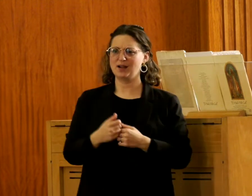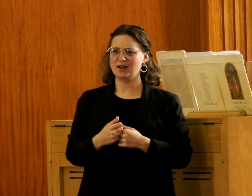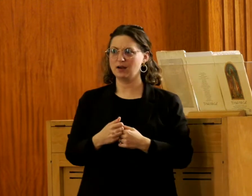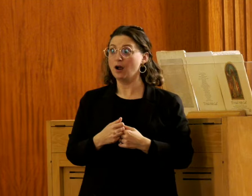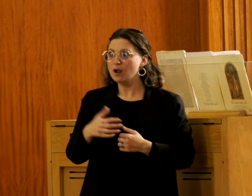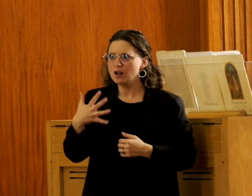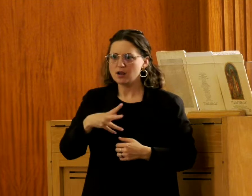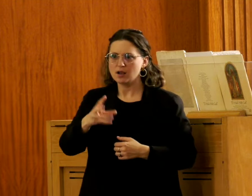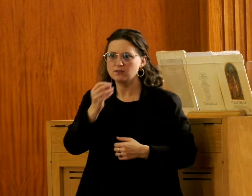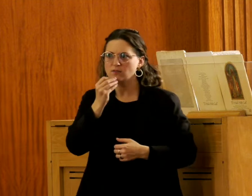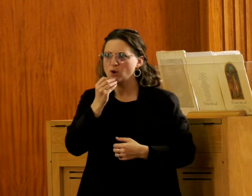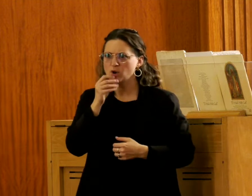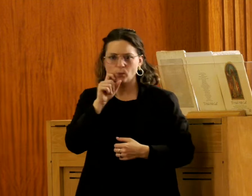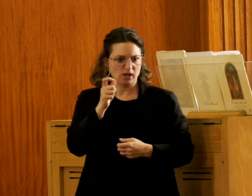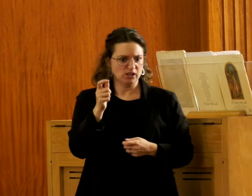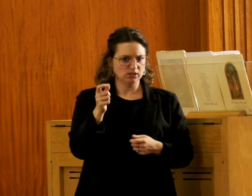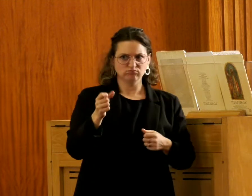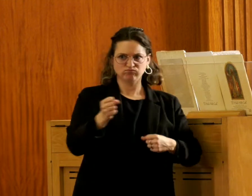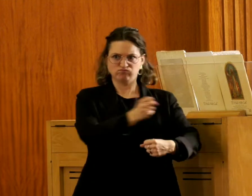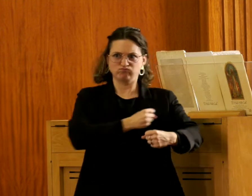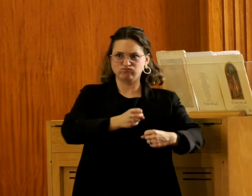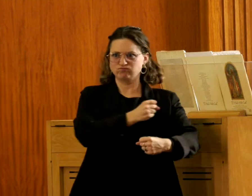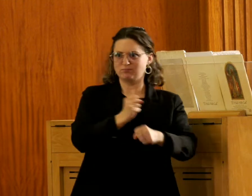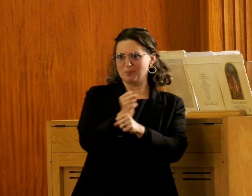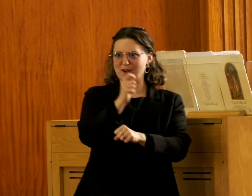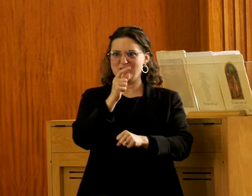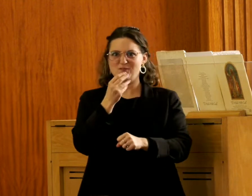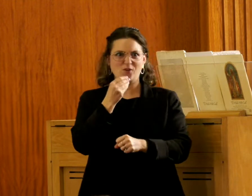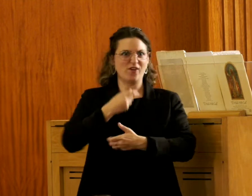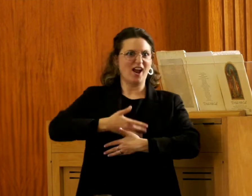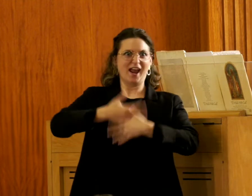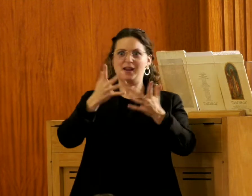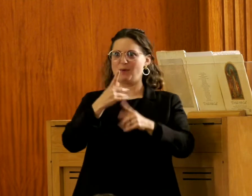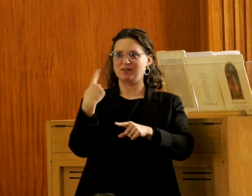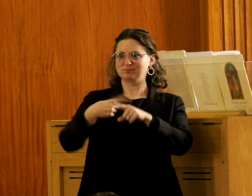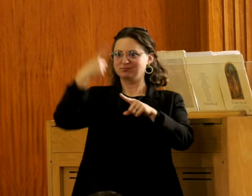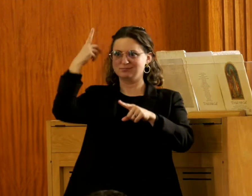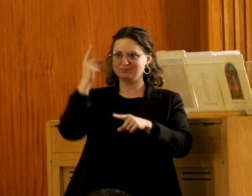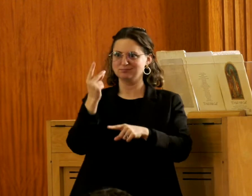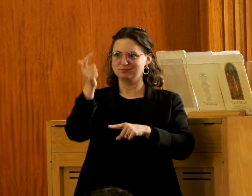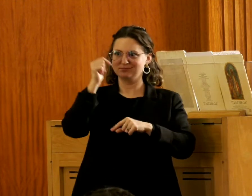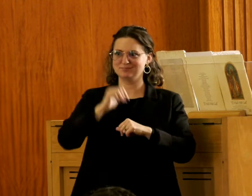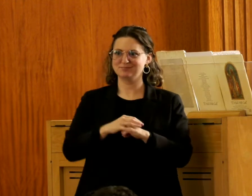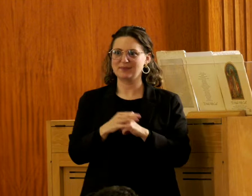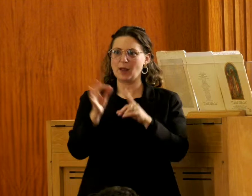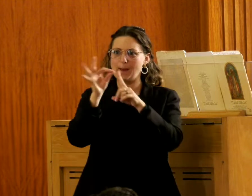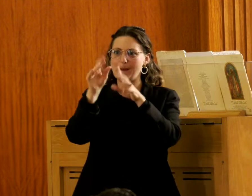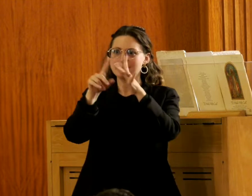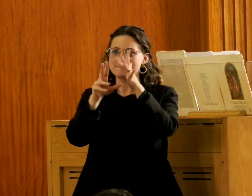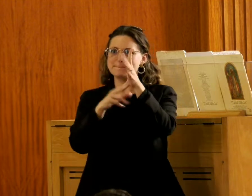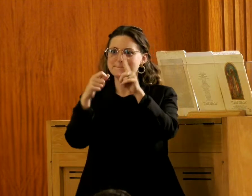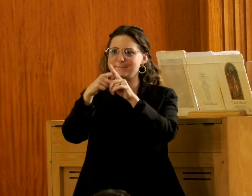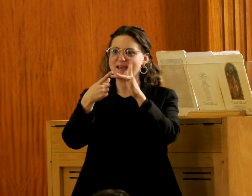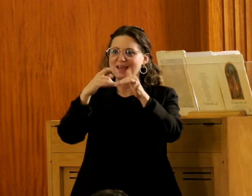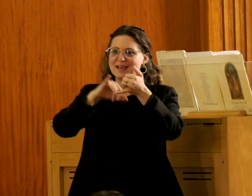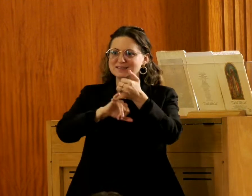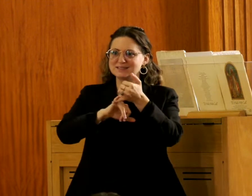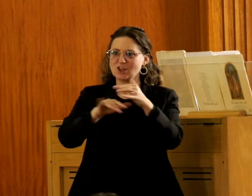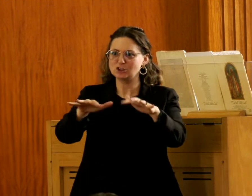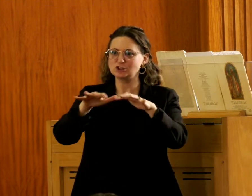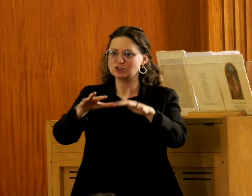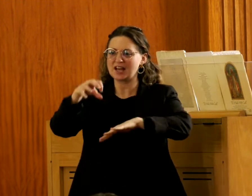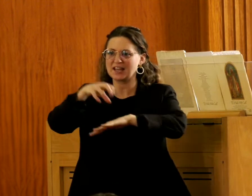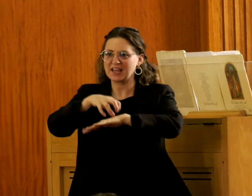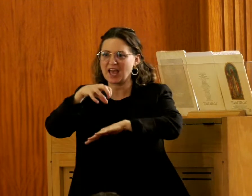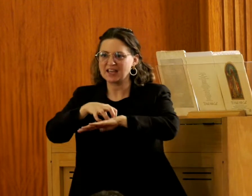up a delicious meal for a crowd without fuss in no time. Her pinkies, jelly cakes, Swiss roll and